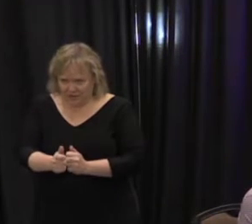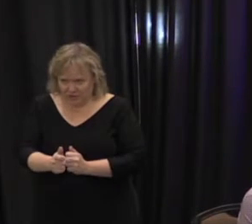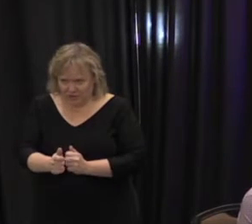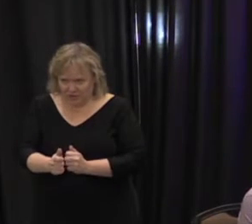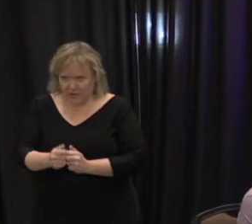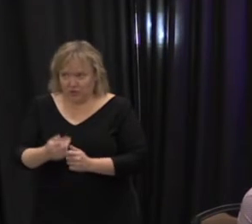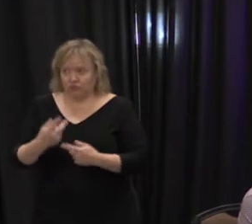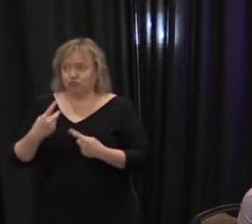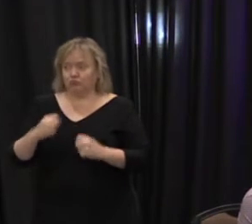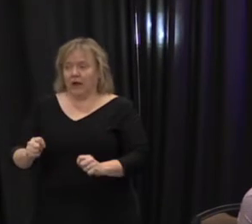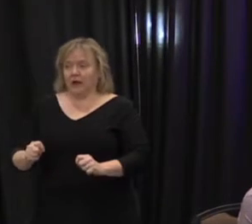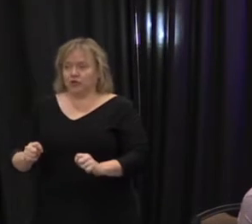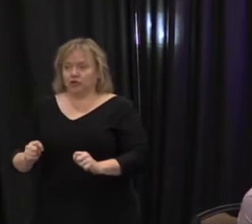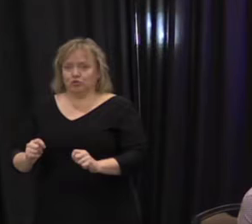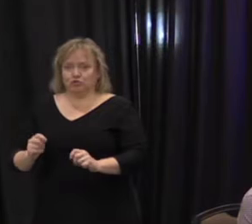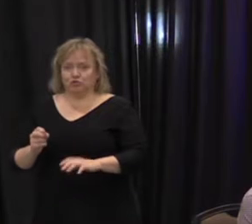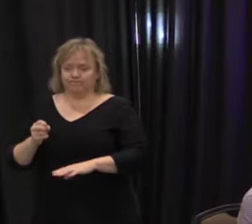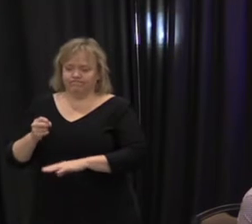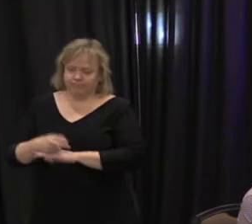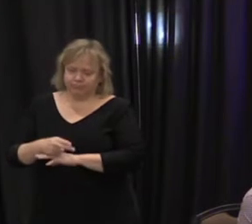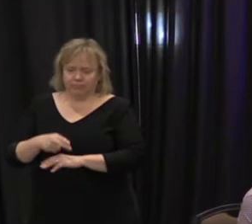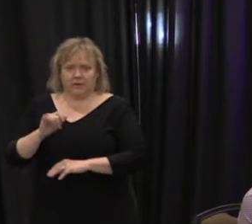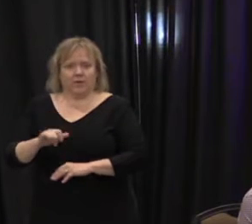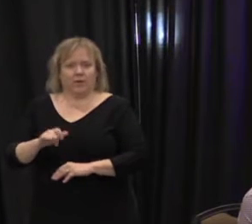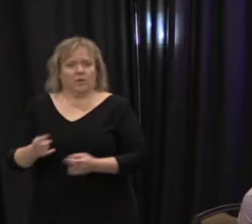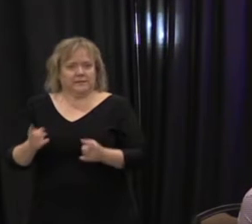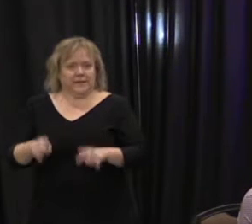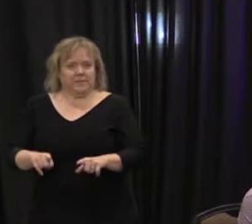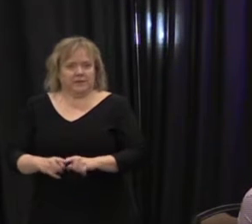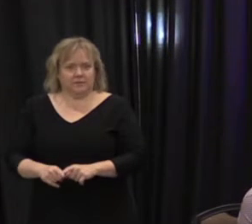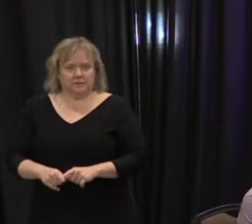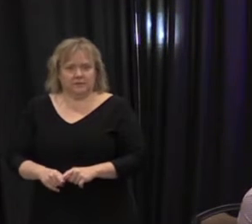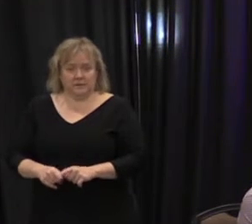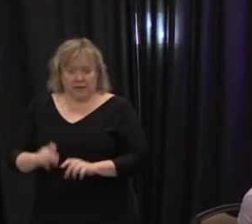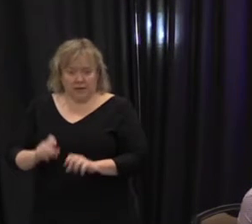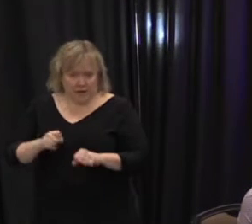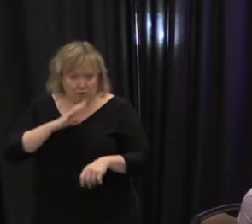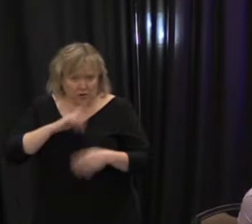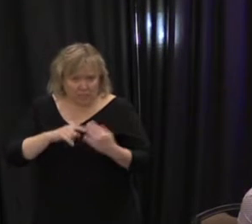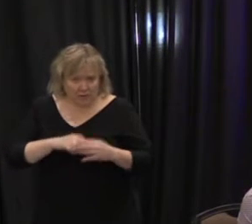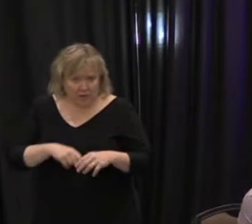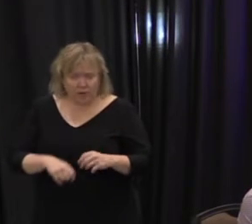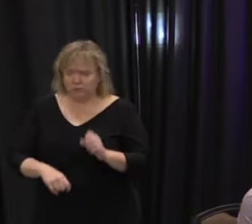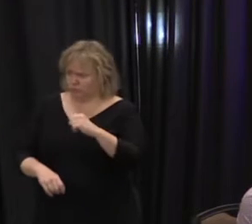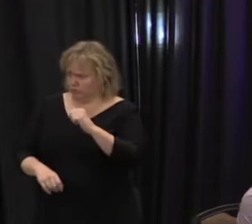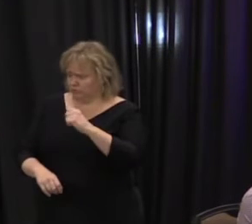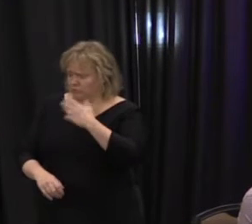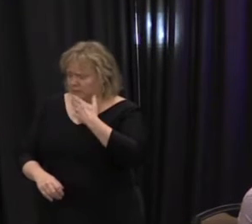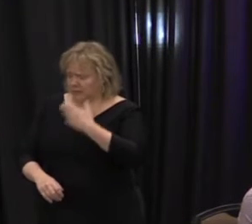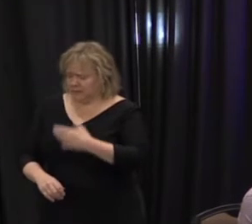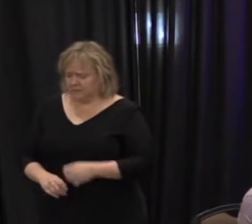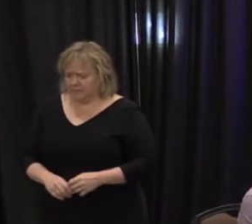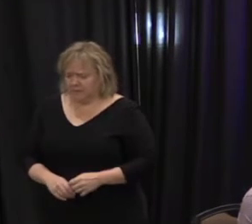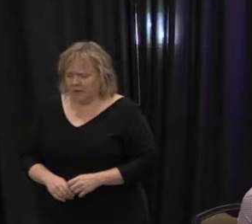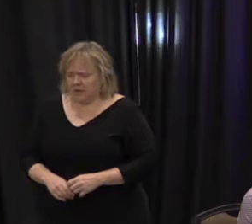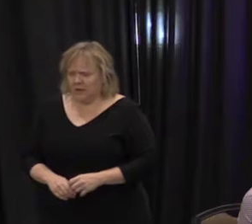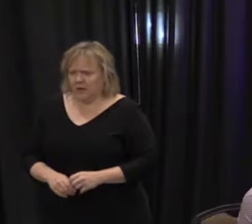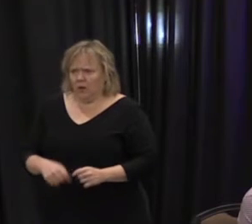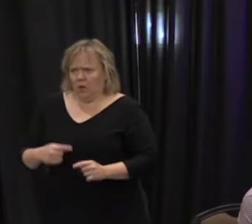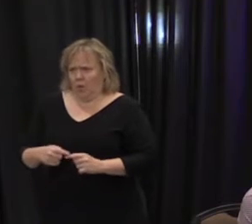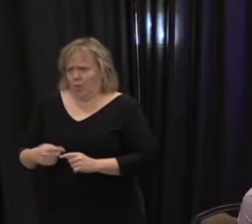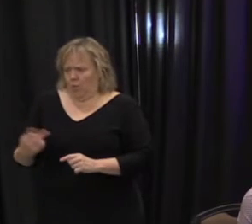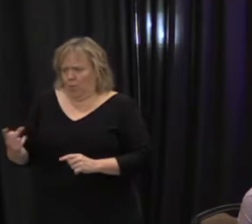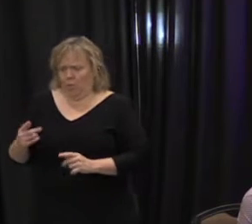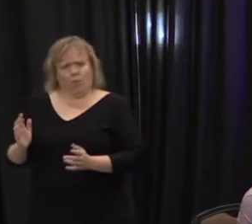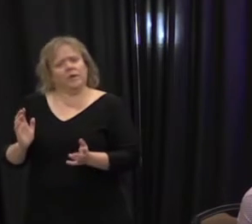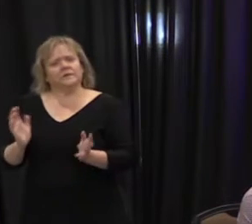defeat what's going on. Would you talk a little bit about that? Sure, Ricky, thanks. What we were talking about on the call is